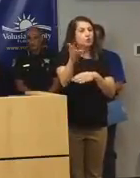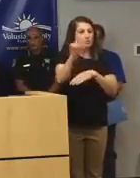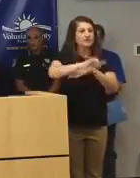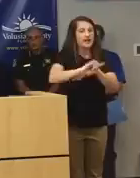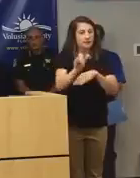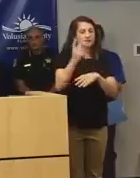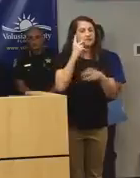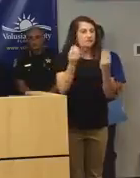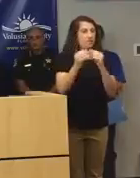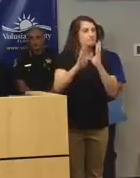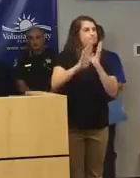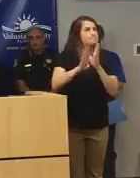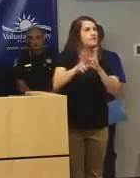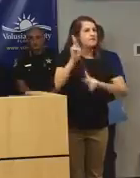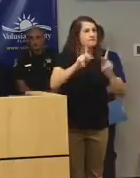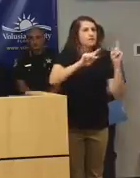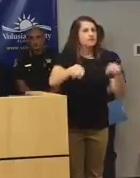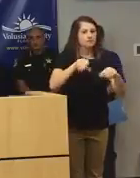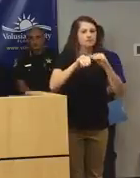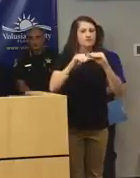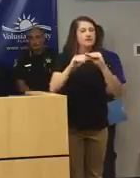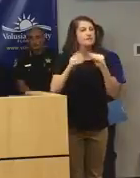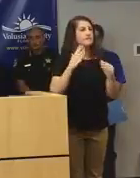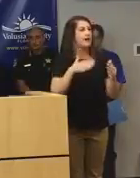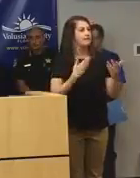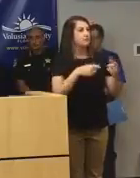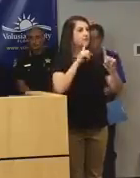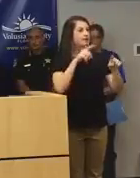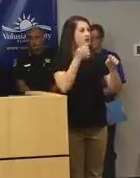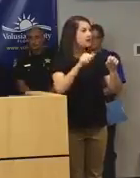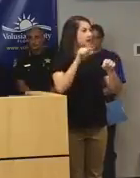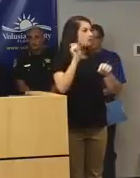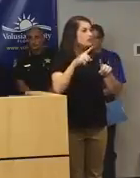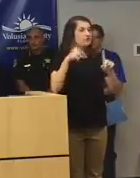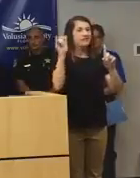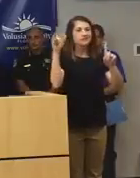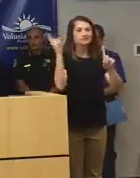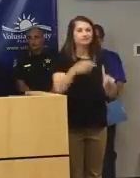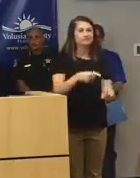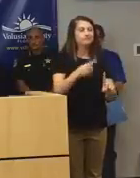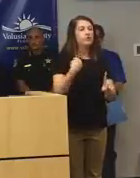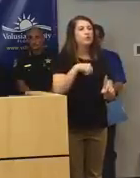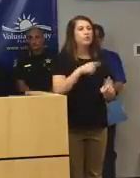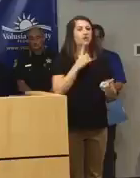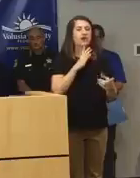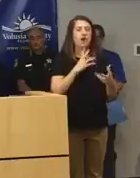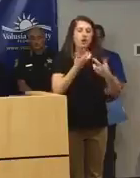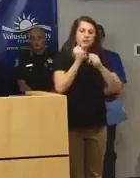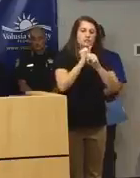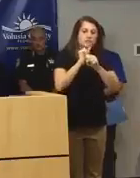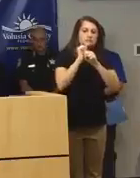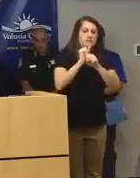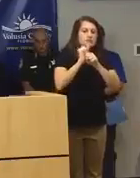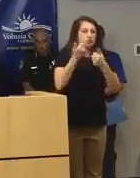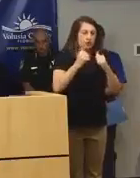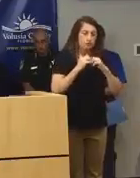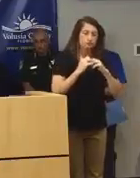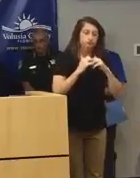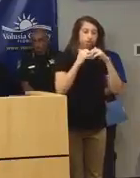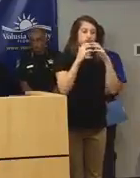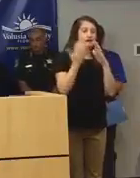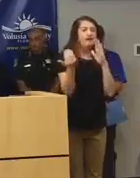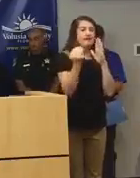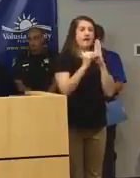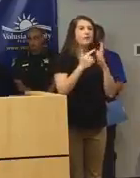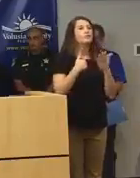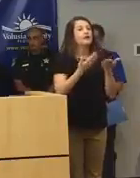day. I'll be happy to answer any questions. That's the bottom line. We are on our back, getting back up right now. I